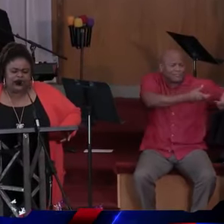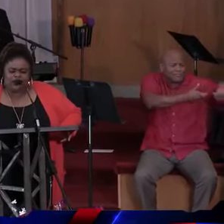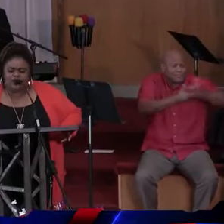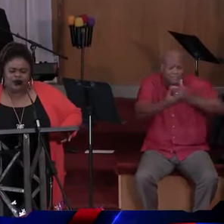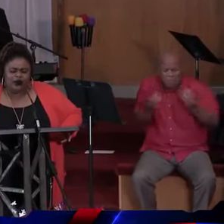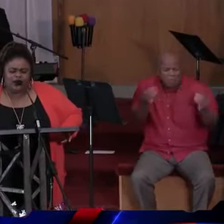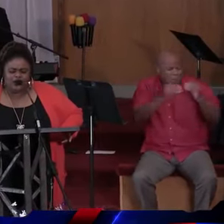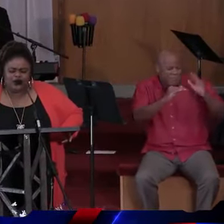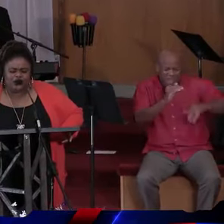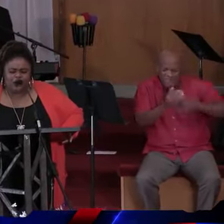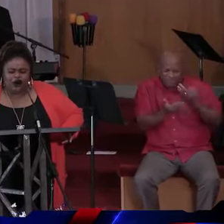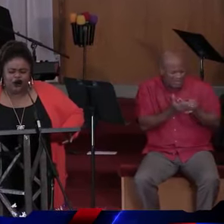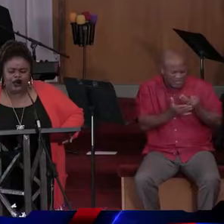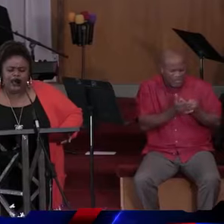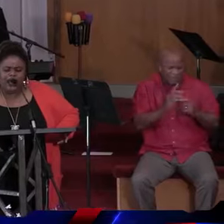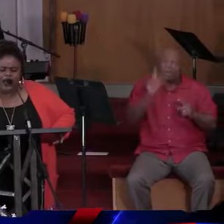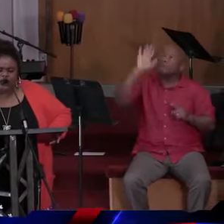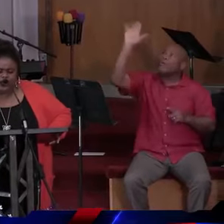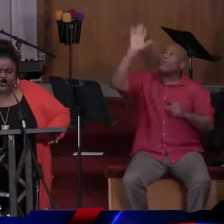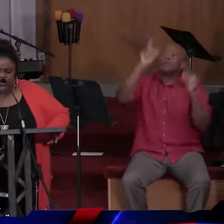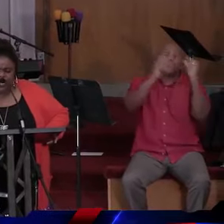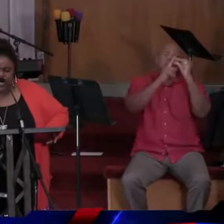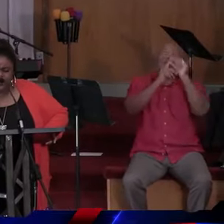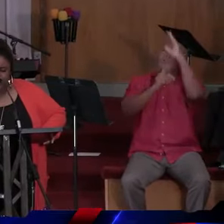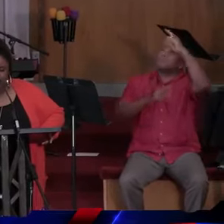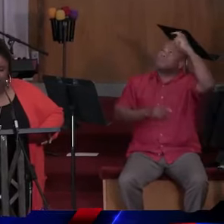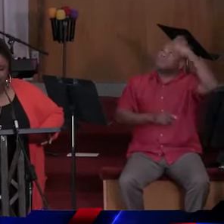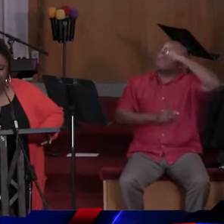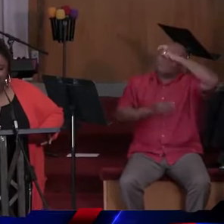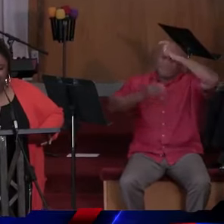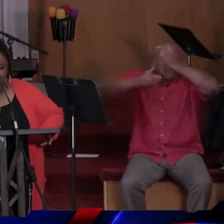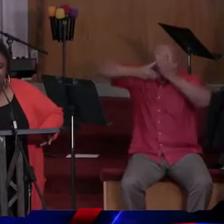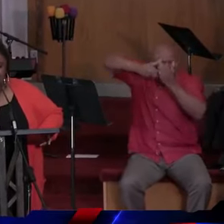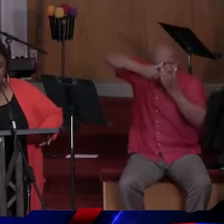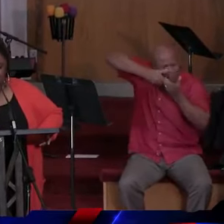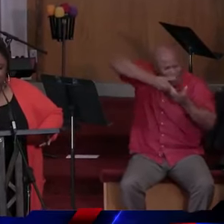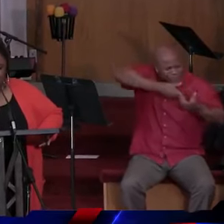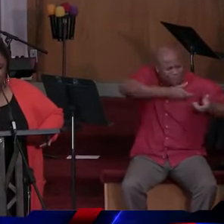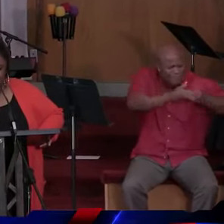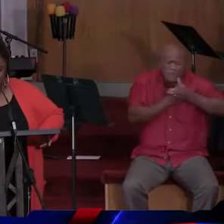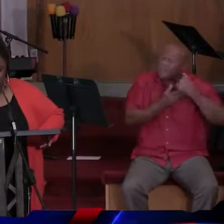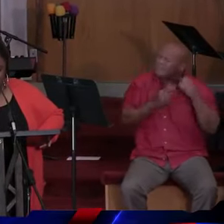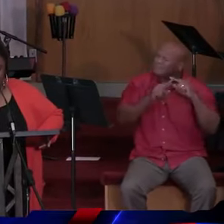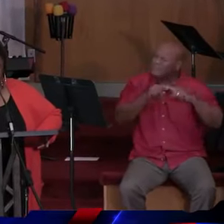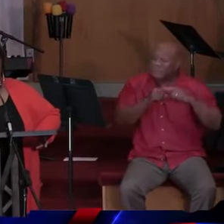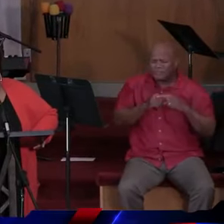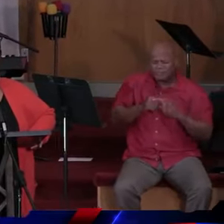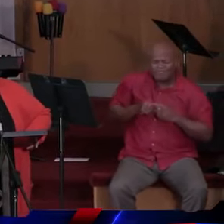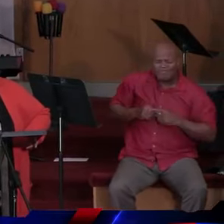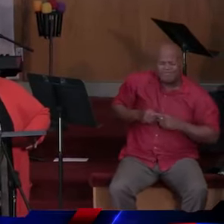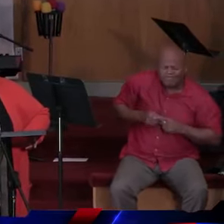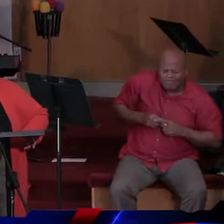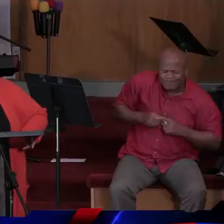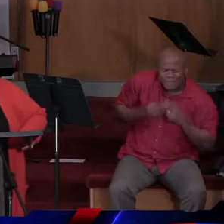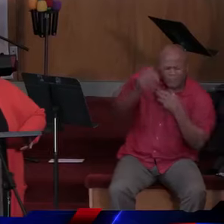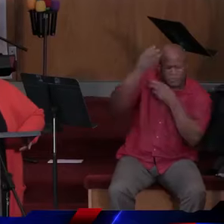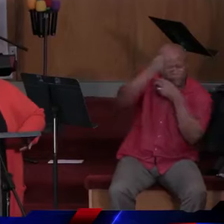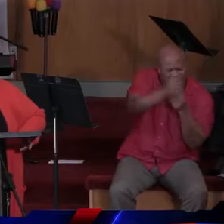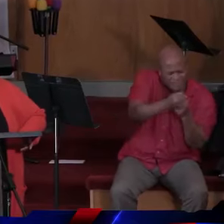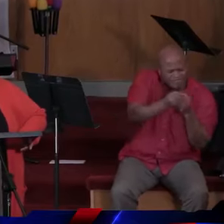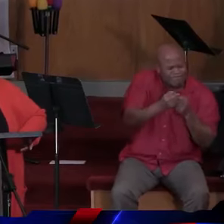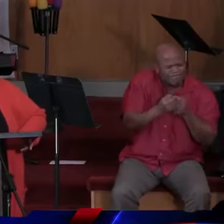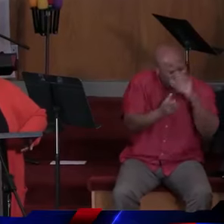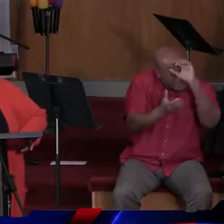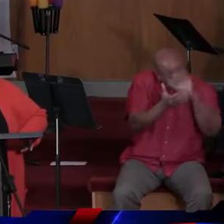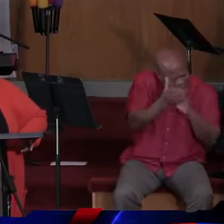you continue to pour into us your word and your wisdom, God. We continue to lean and trust in you, God. This is a matter of just saying that